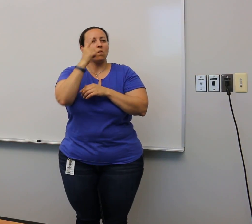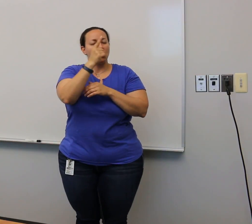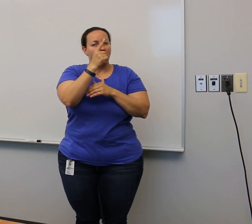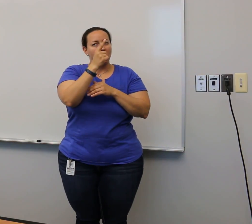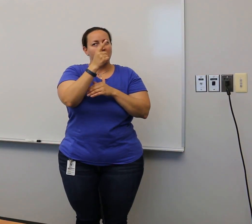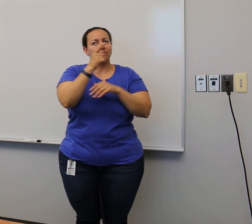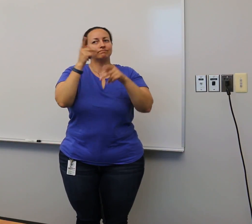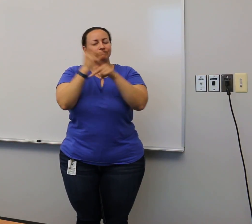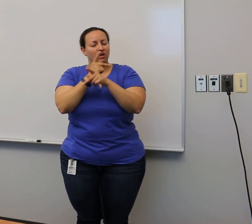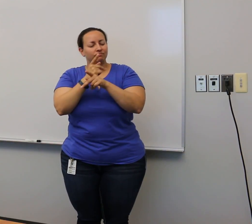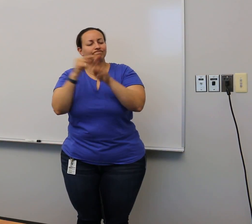times -3.